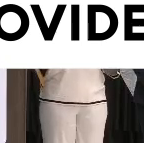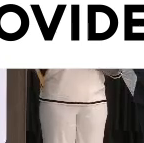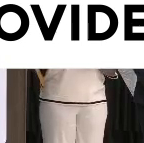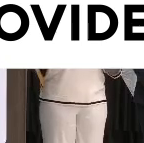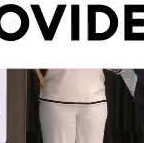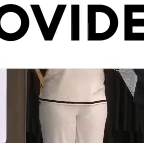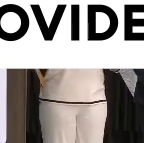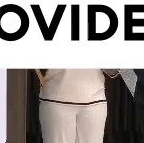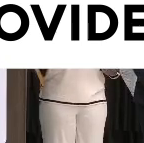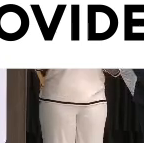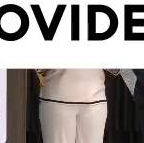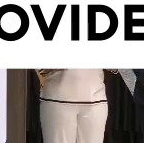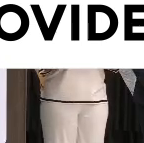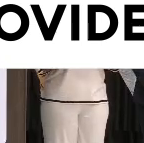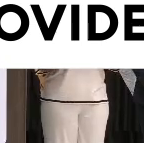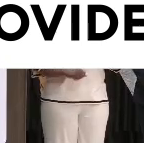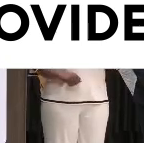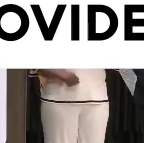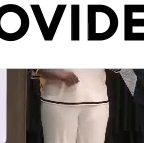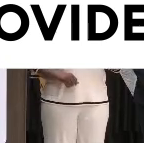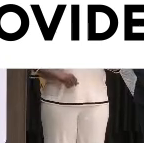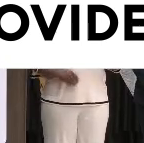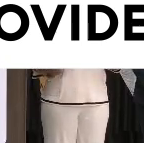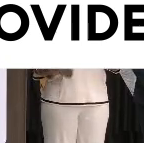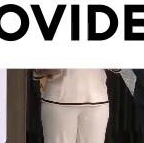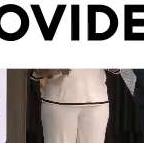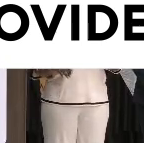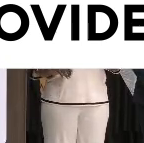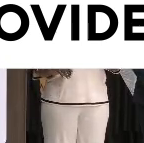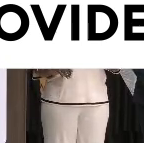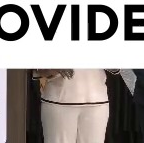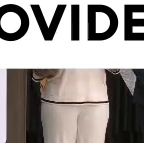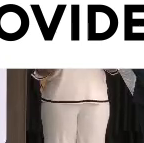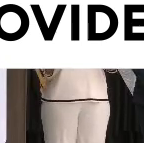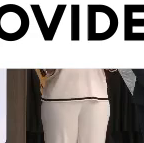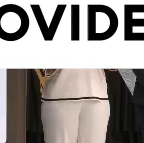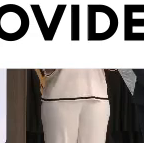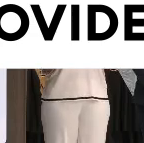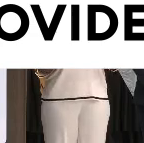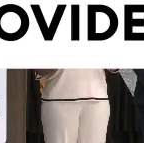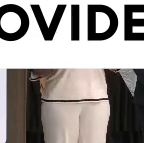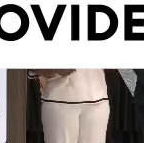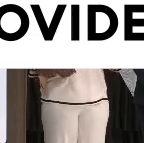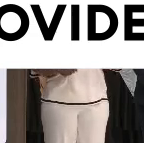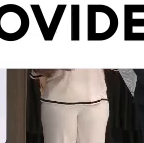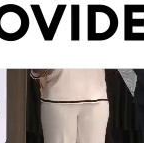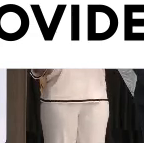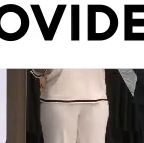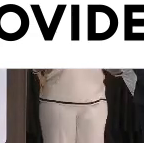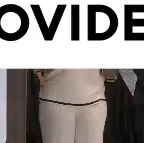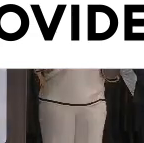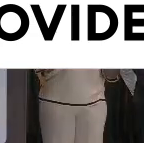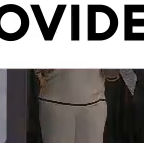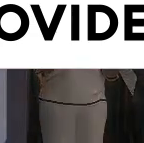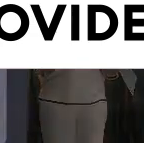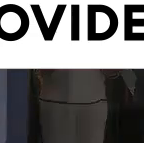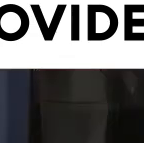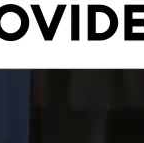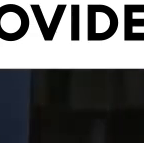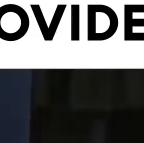severe, with the metal that is so disconfigured and so brought